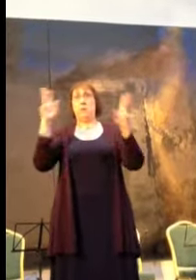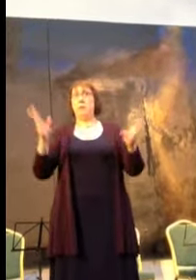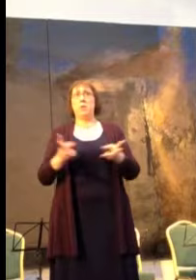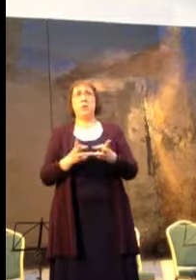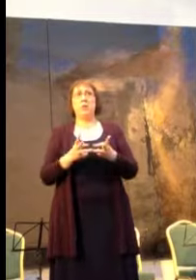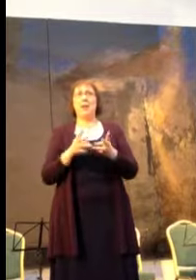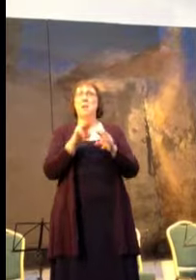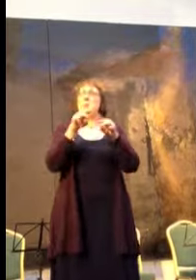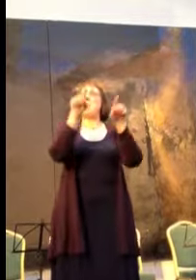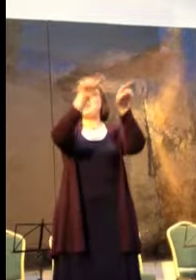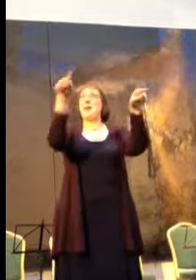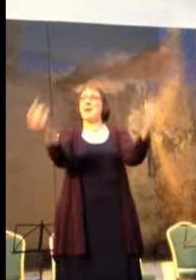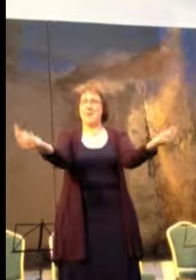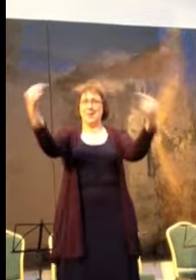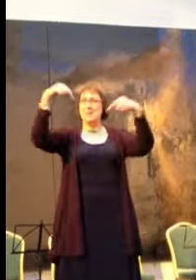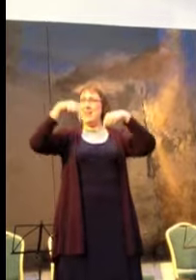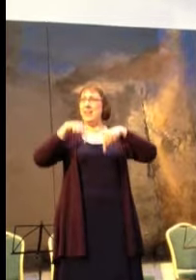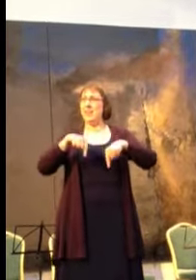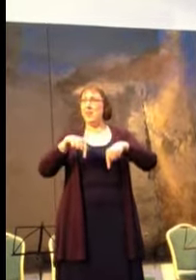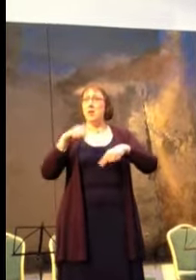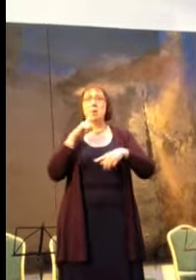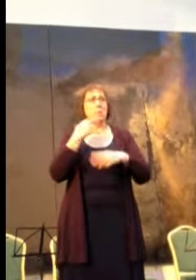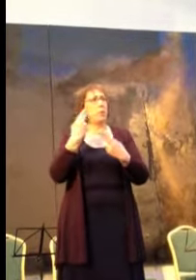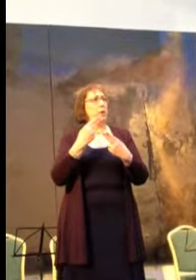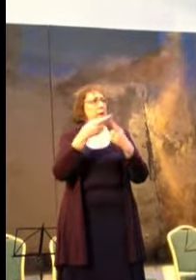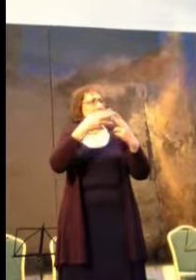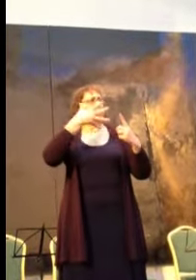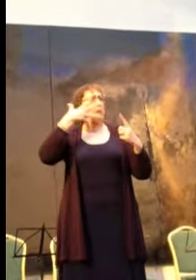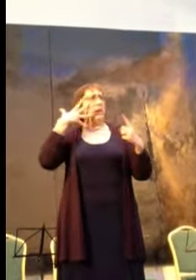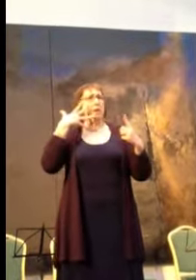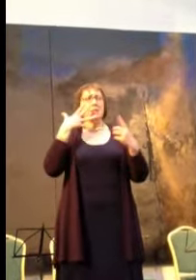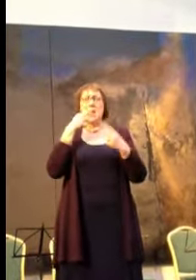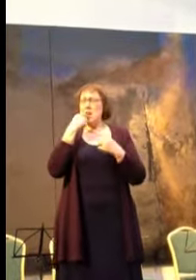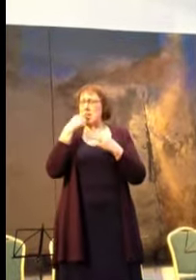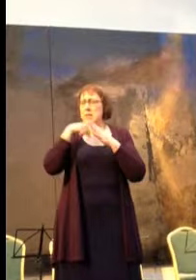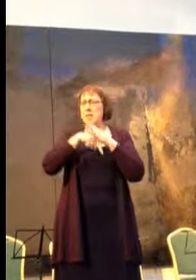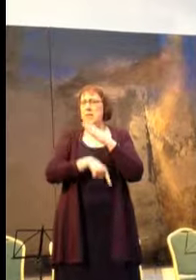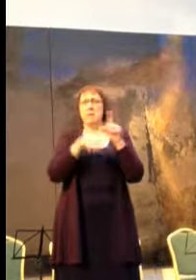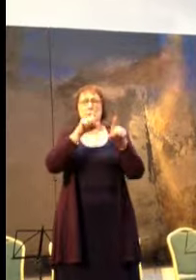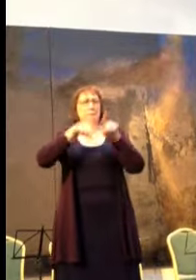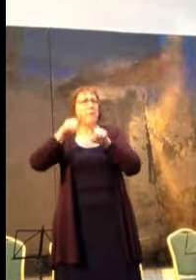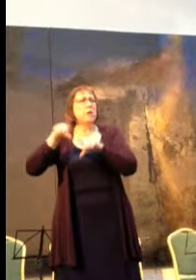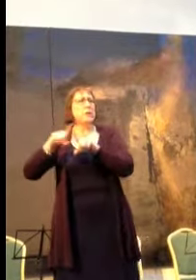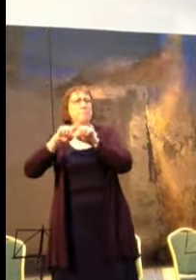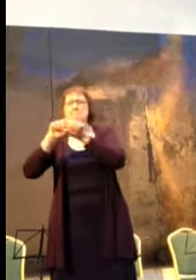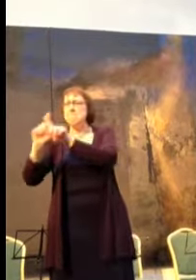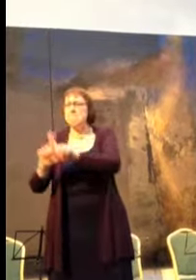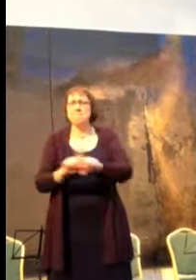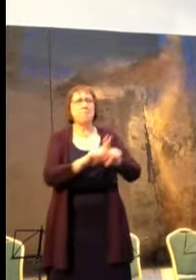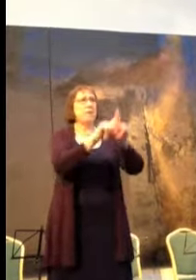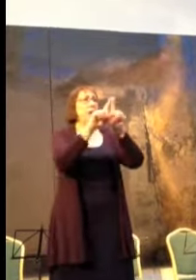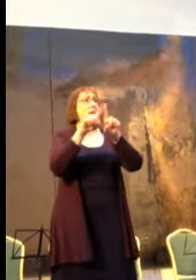here, is that we recognise the rich diversity of the 21st century, that we recognise